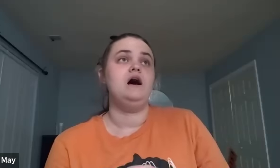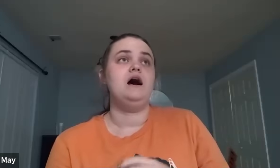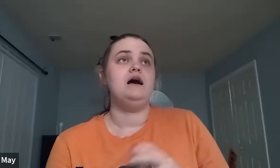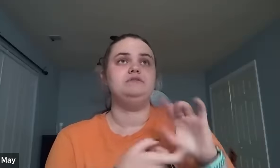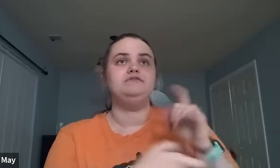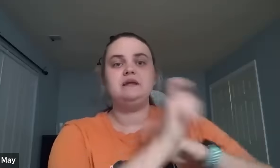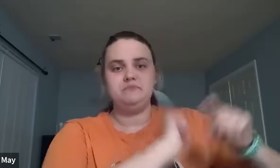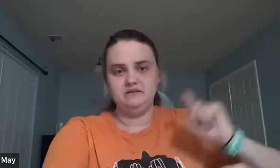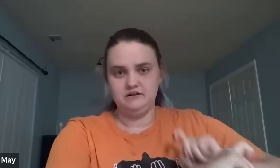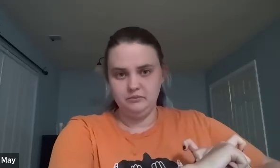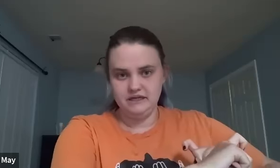I would flip it a little bit.